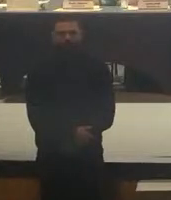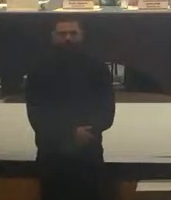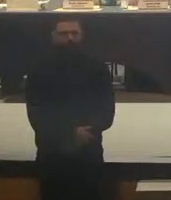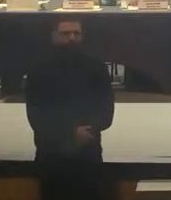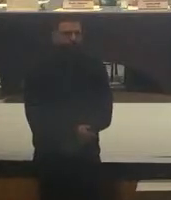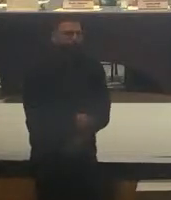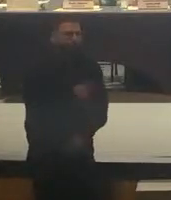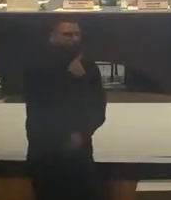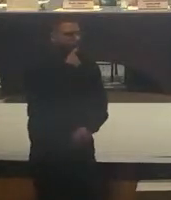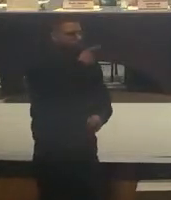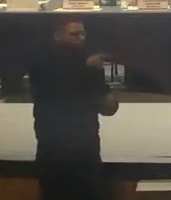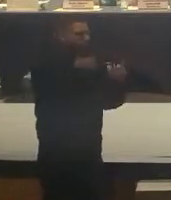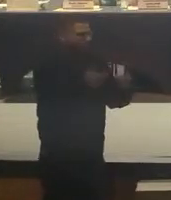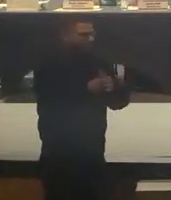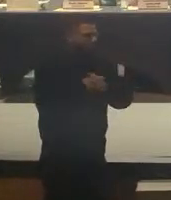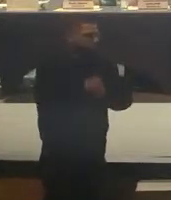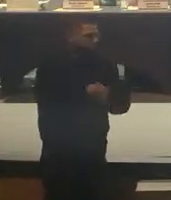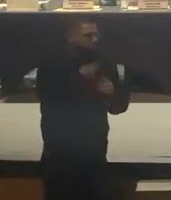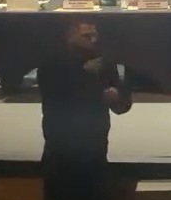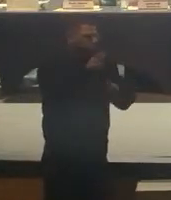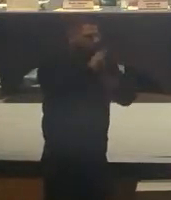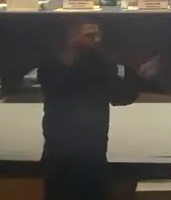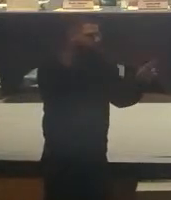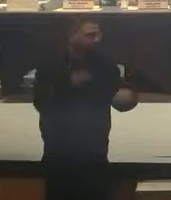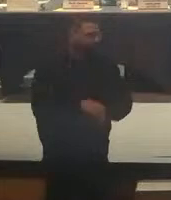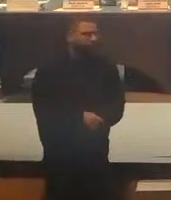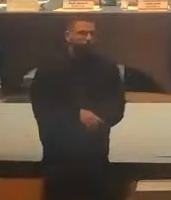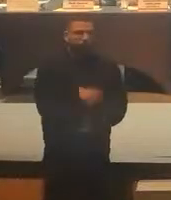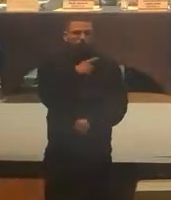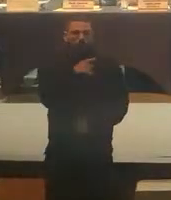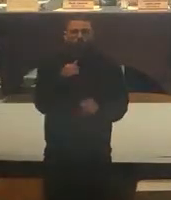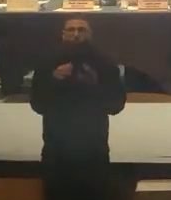Ms. Fuentes, you're ready whenever you are.